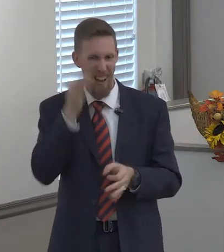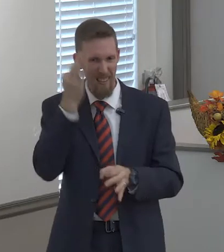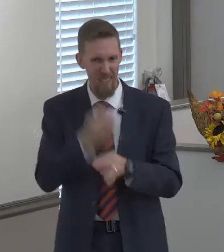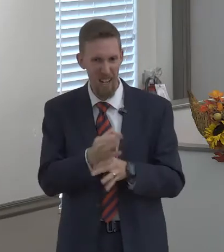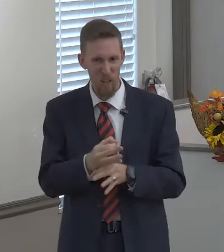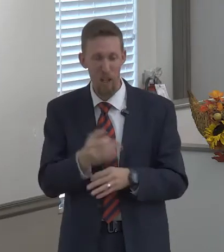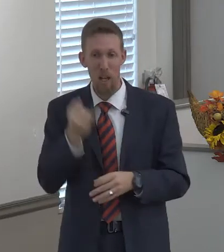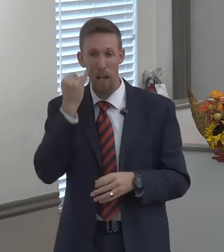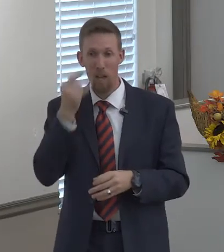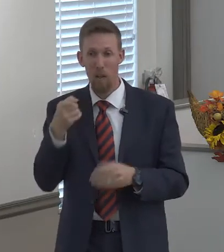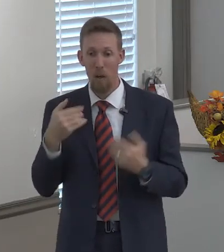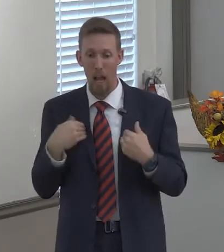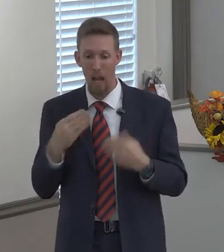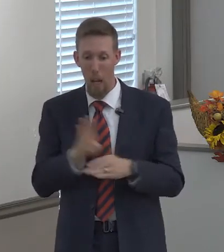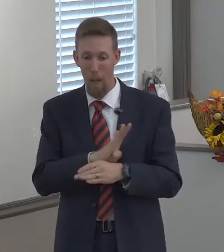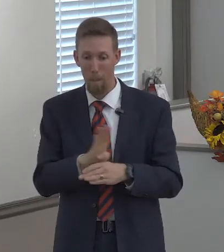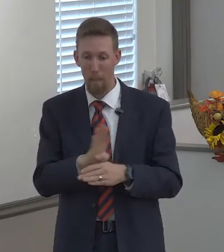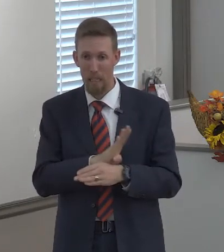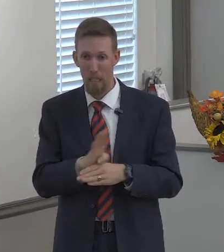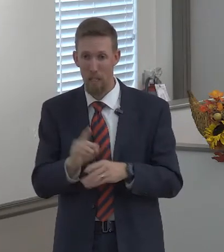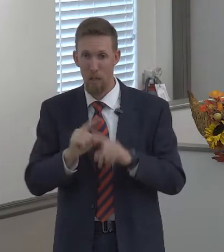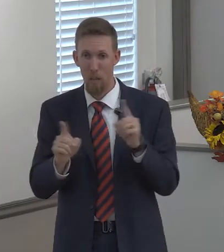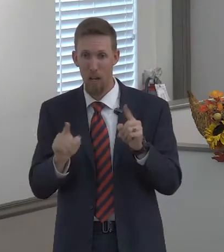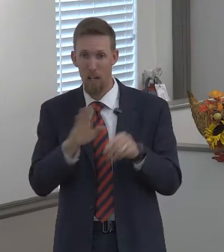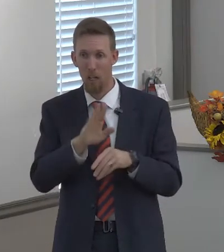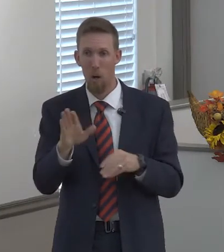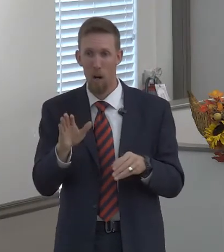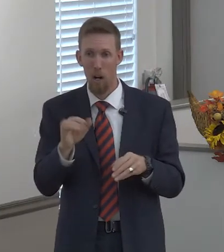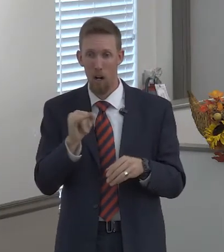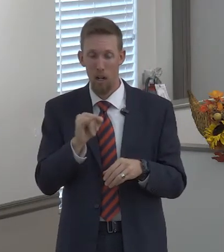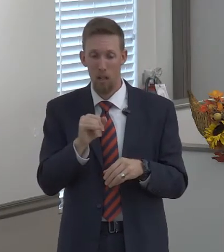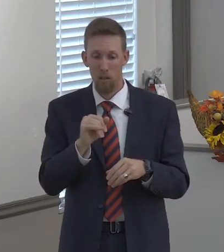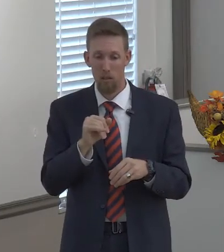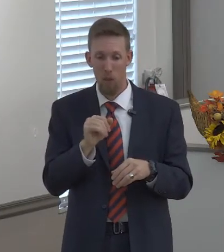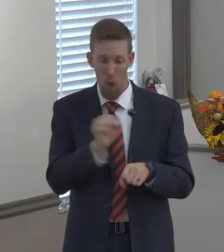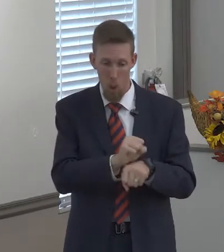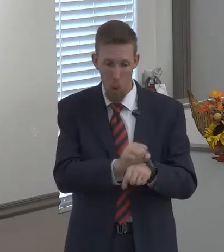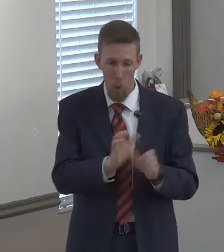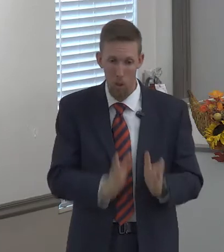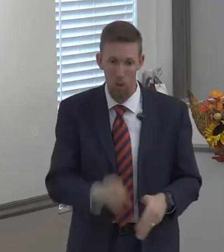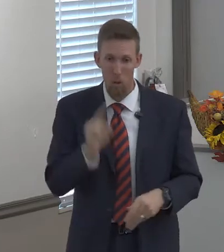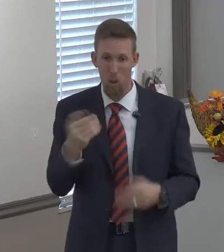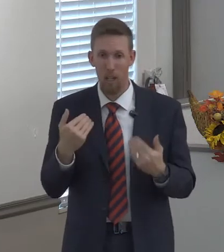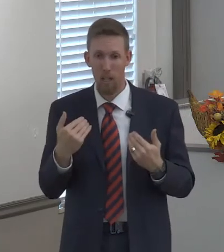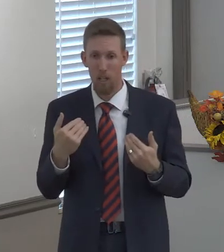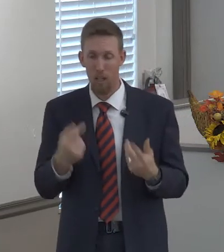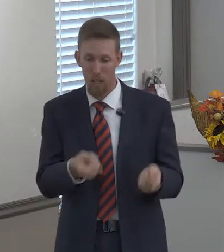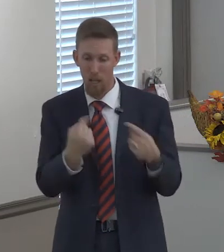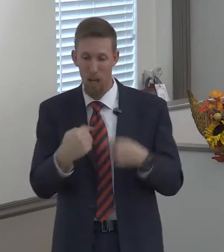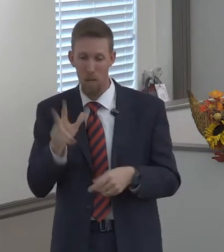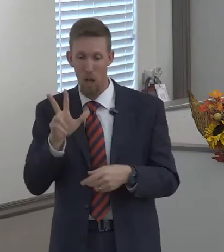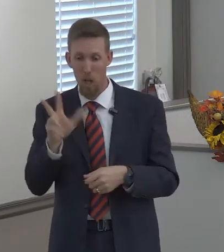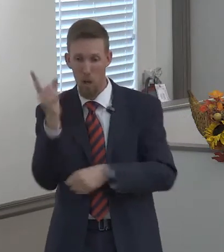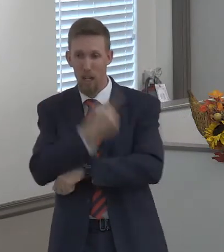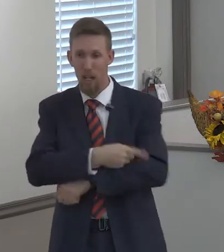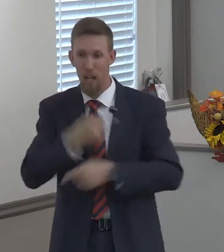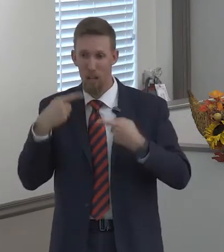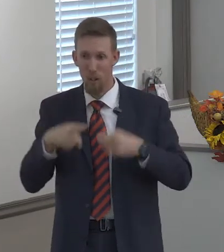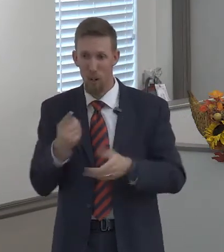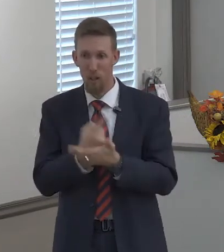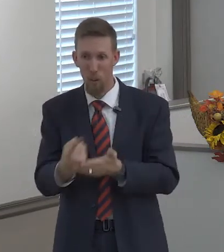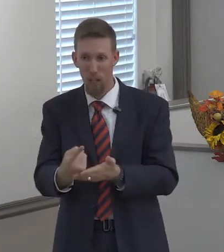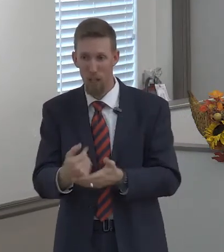And so when I'm talking about let's give thanks, I'm also talking about let's be faithful.